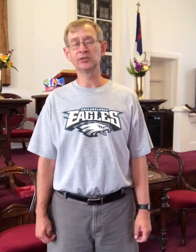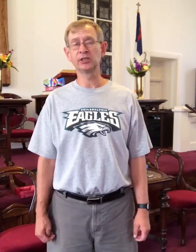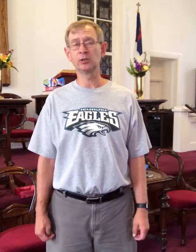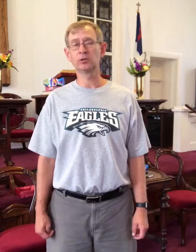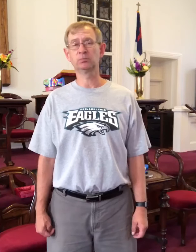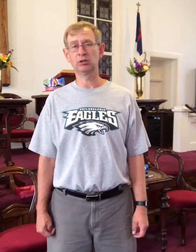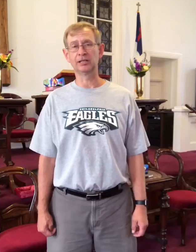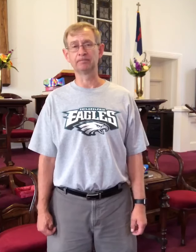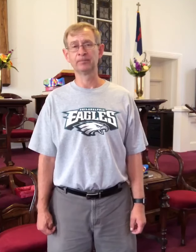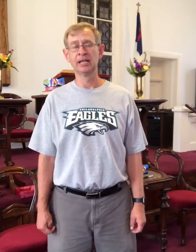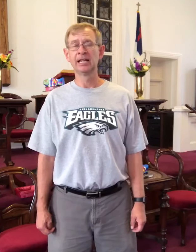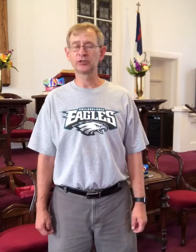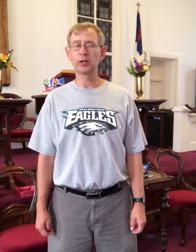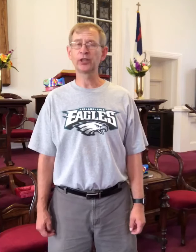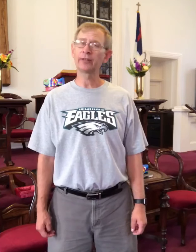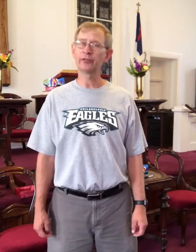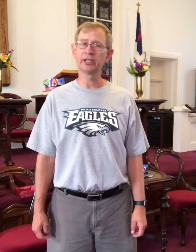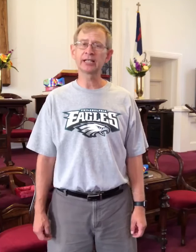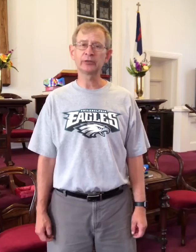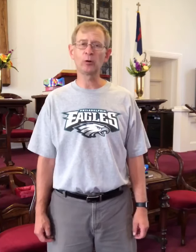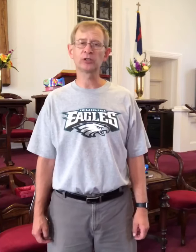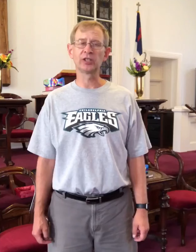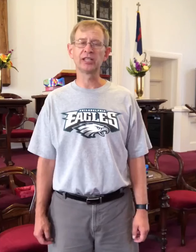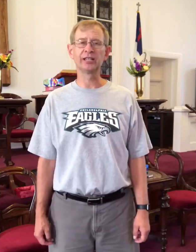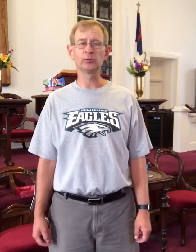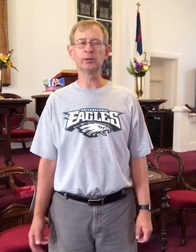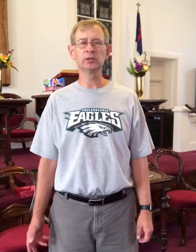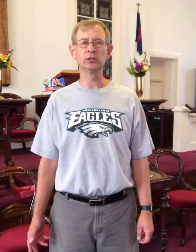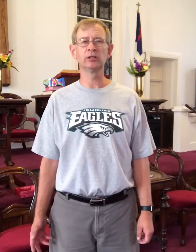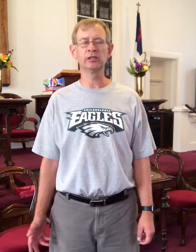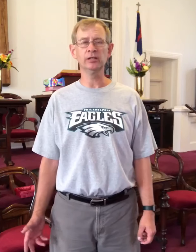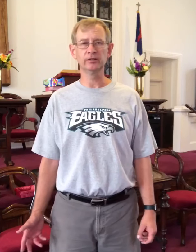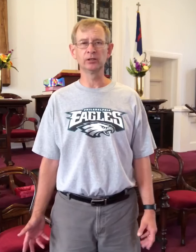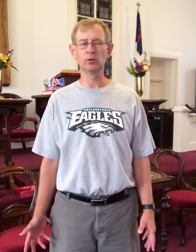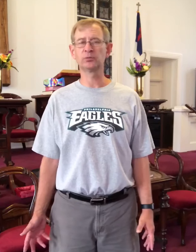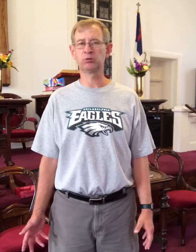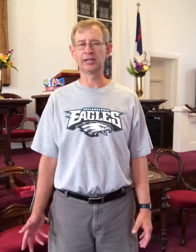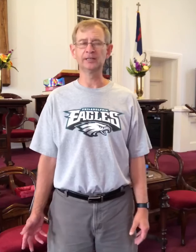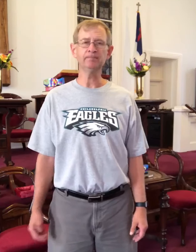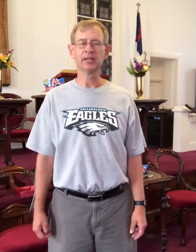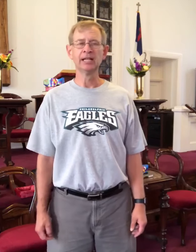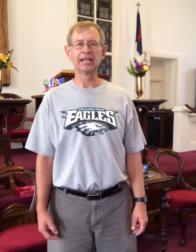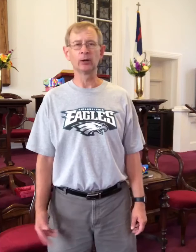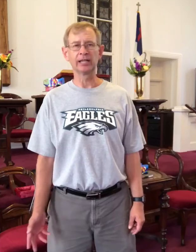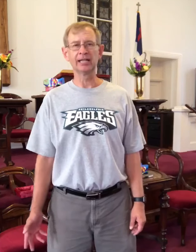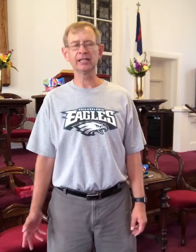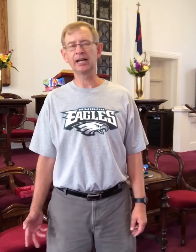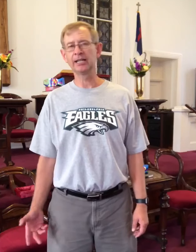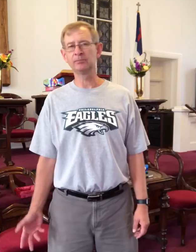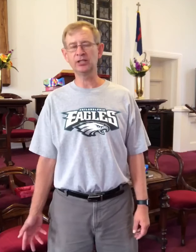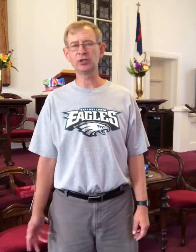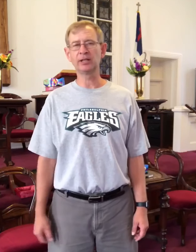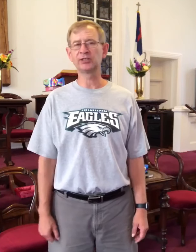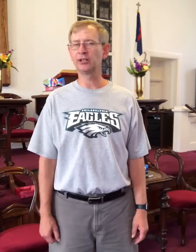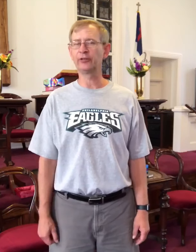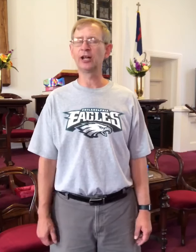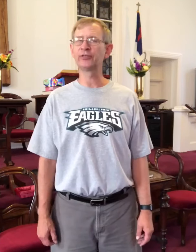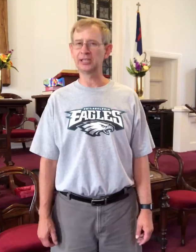the Lord's Prayer. And so I thought for the next 4 Sundays we would learn the Lord's Prayer. Now again, I am teaching myself off the